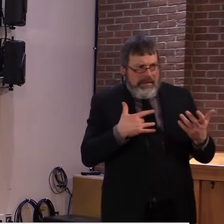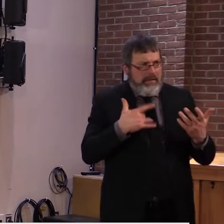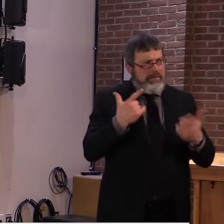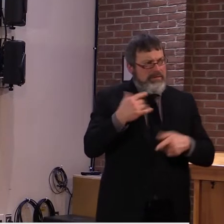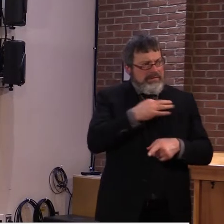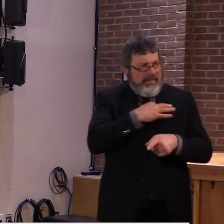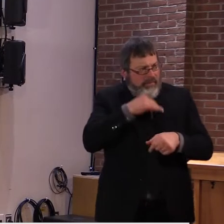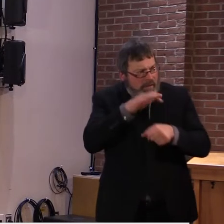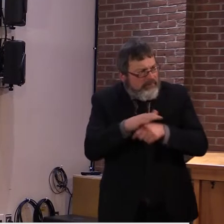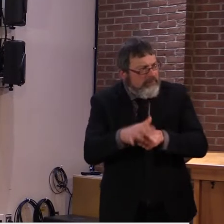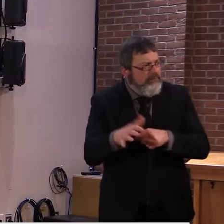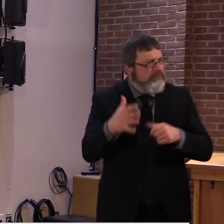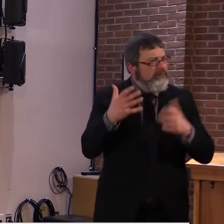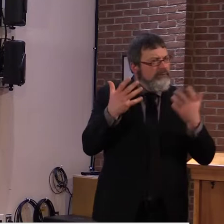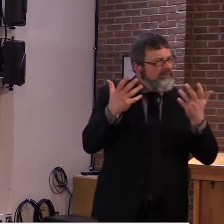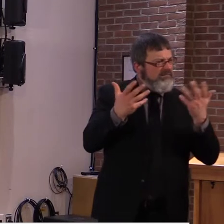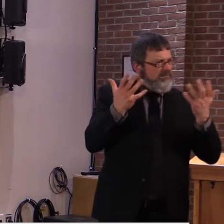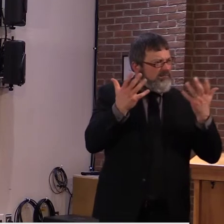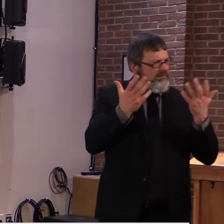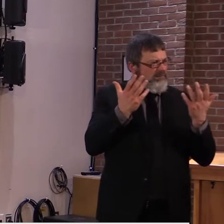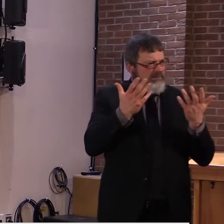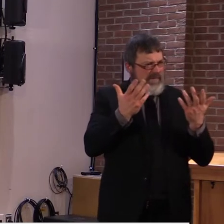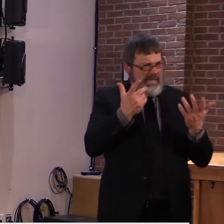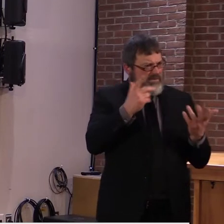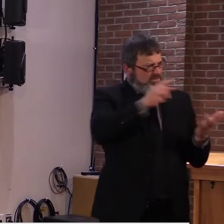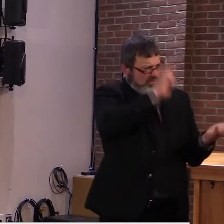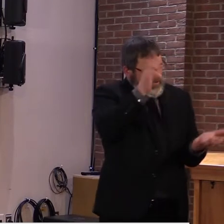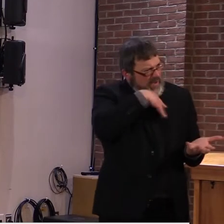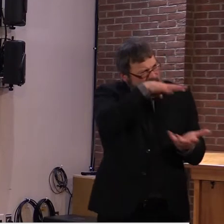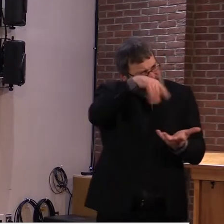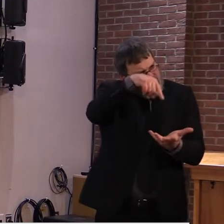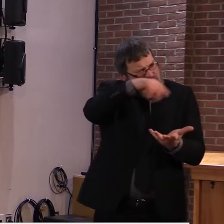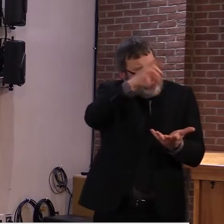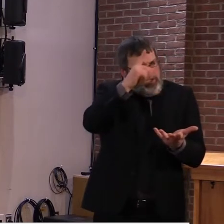them? I guess, why not faster? Why not more?